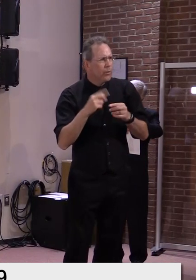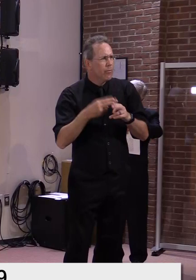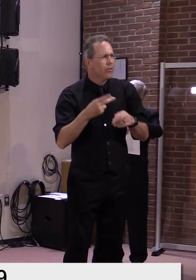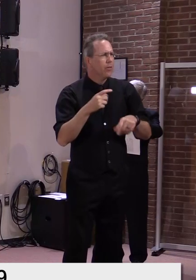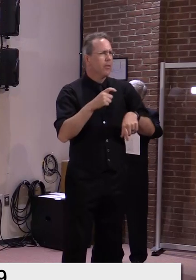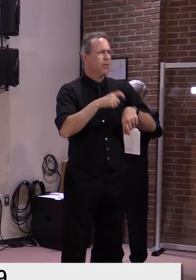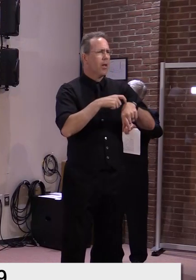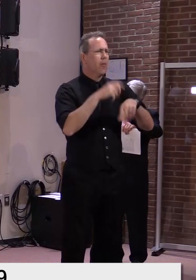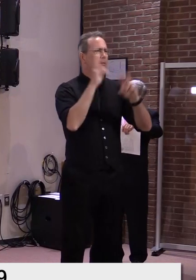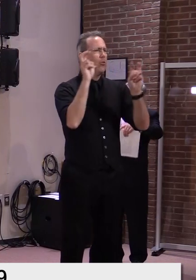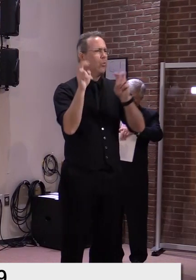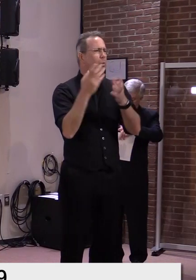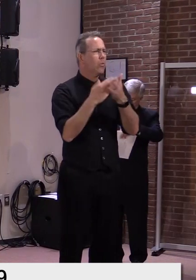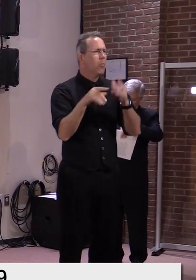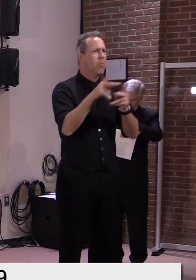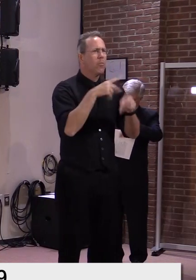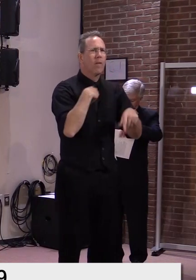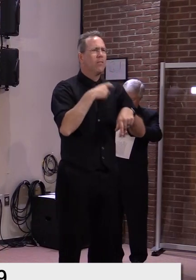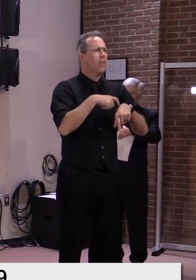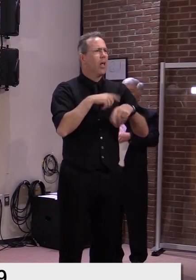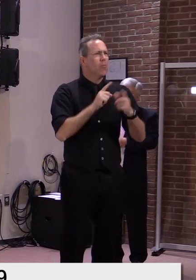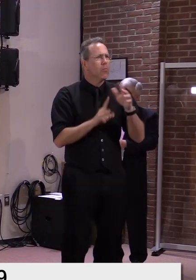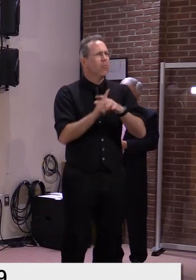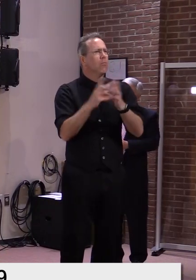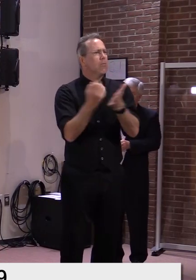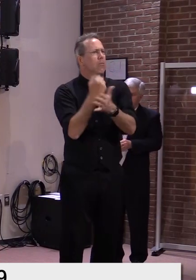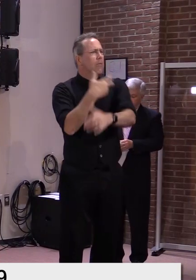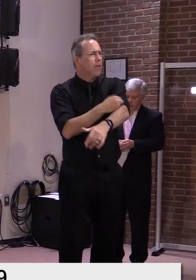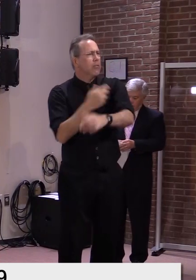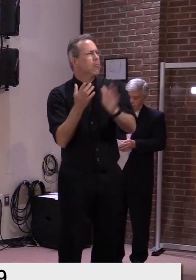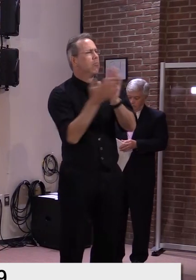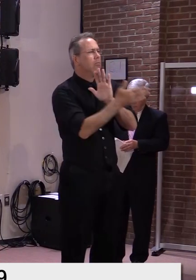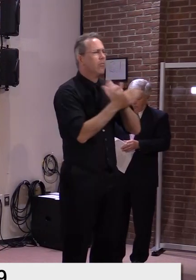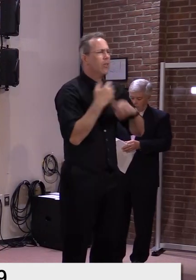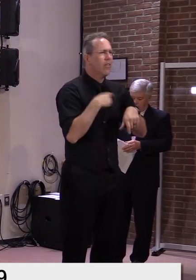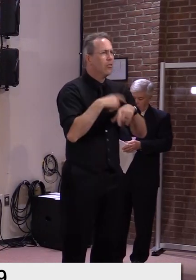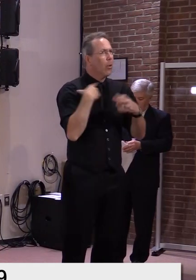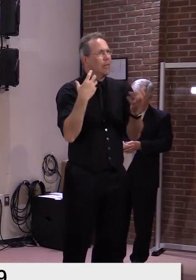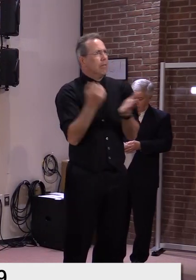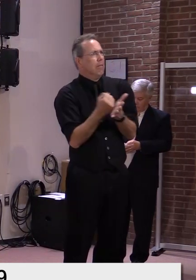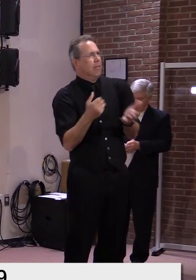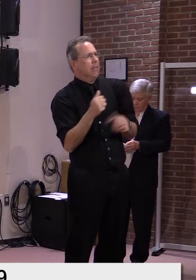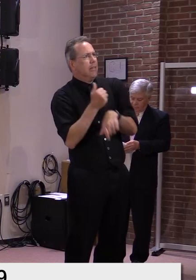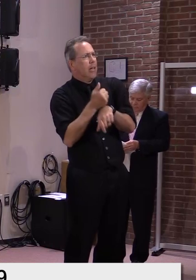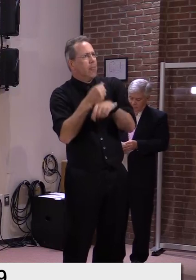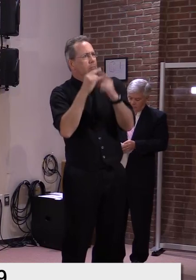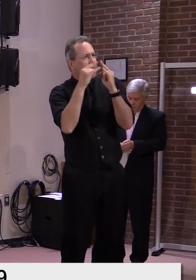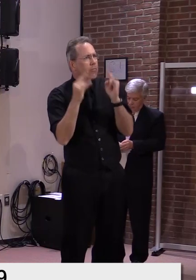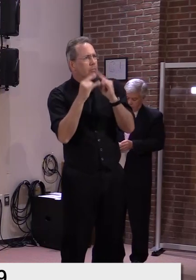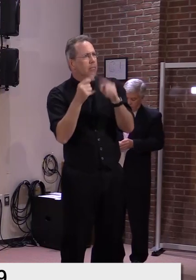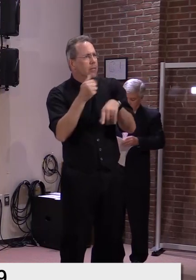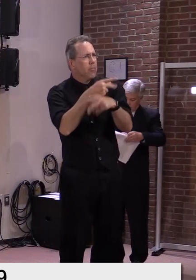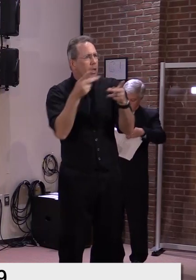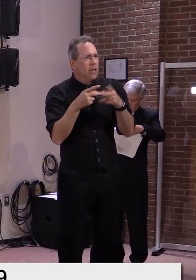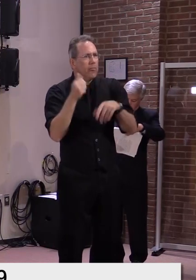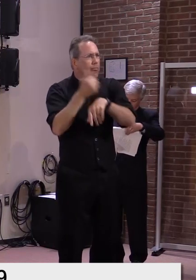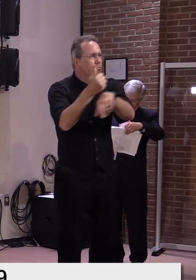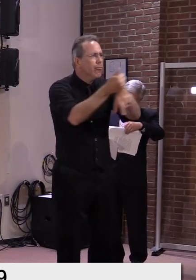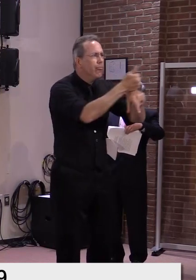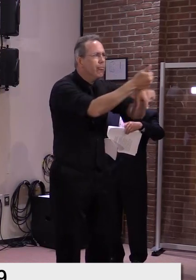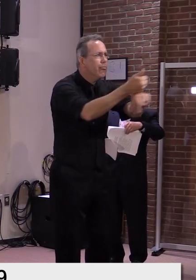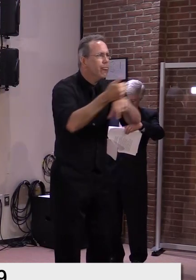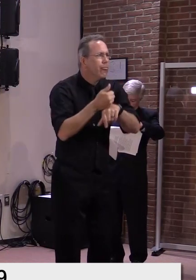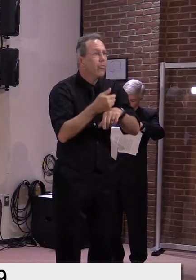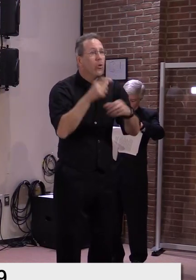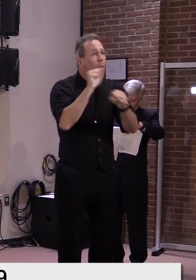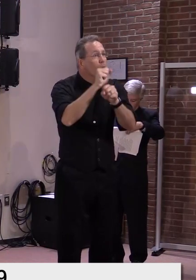working, and that's why we're trying to make it as easy as possible getting to some of the employers, getting to their work sites,